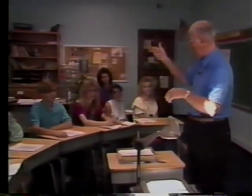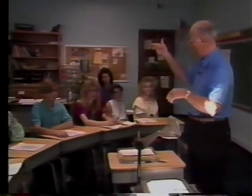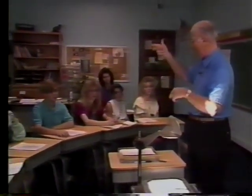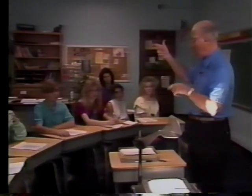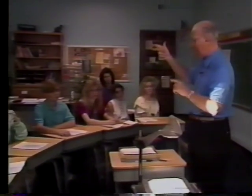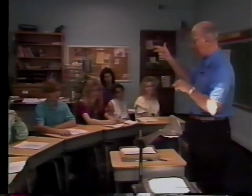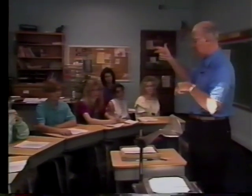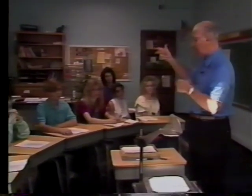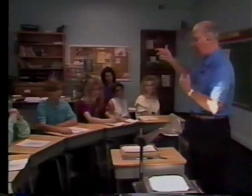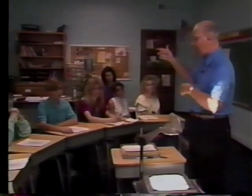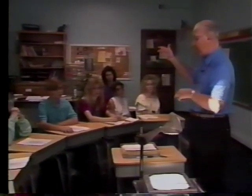Now, where does it come from?